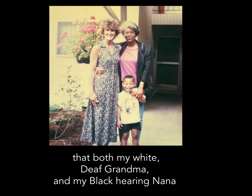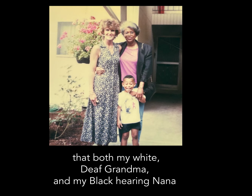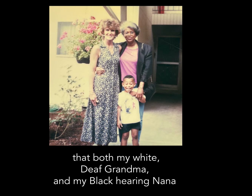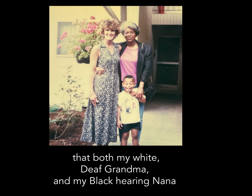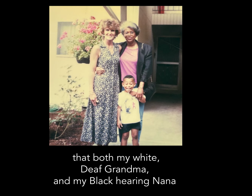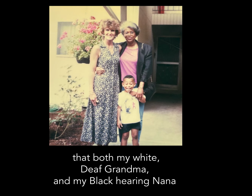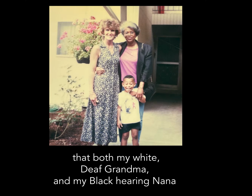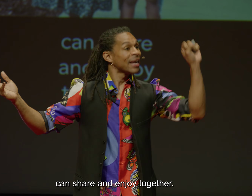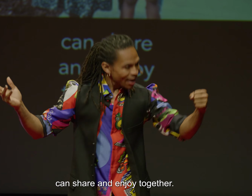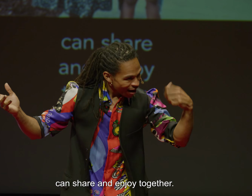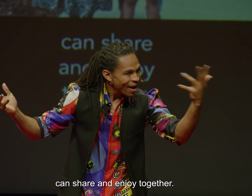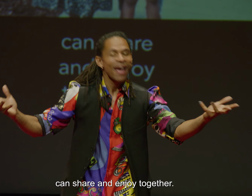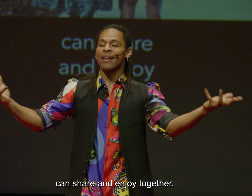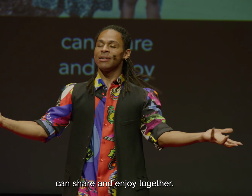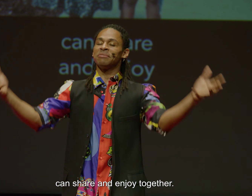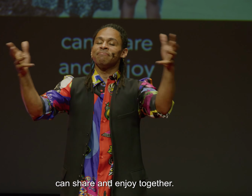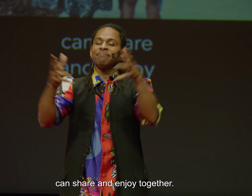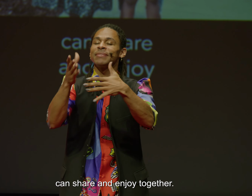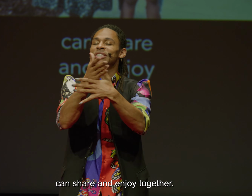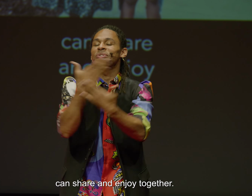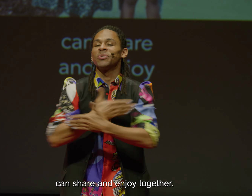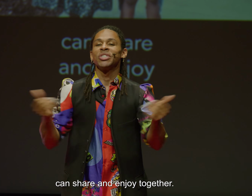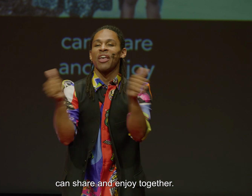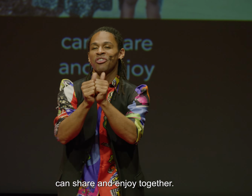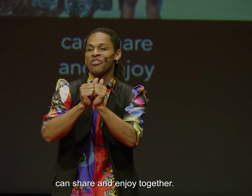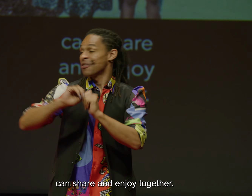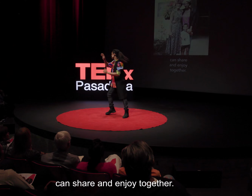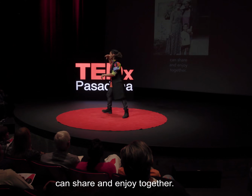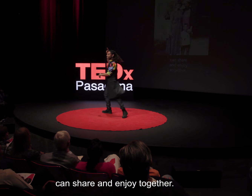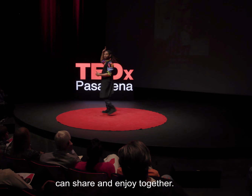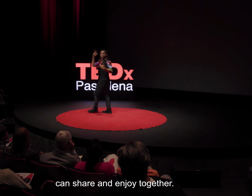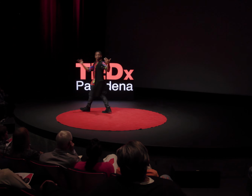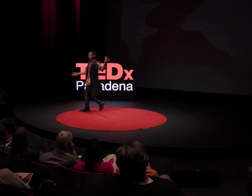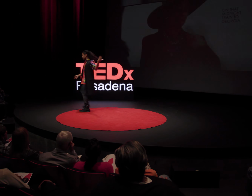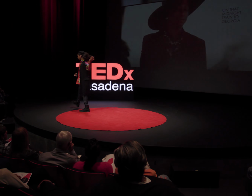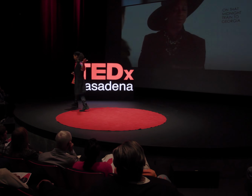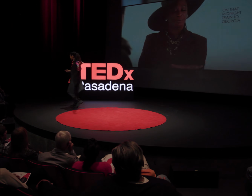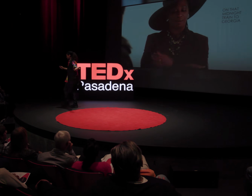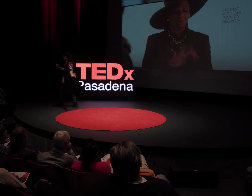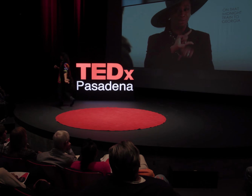hearing Nana can share and enjoy together.